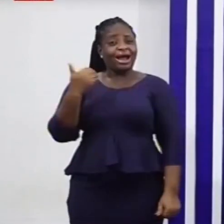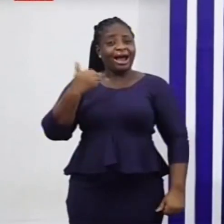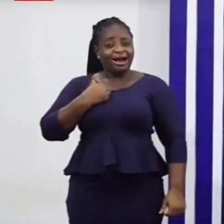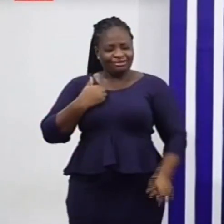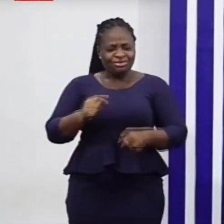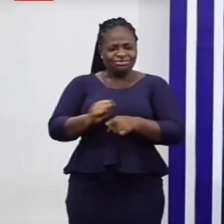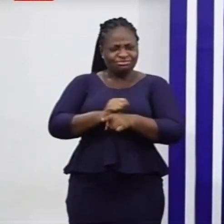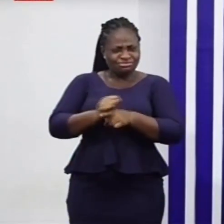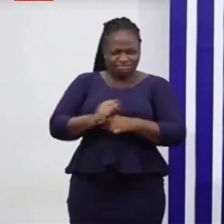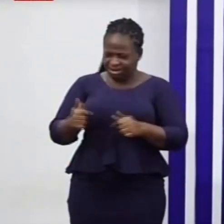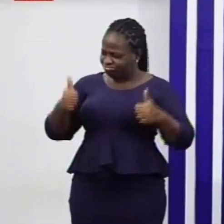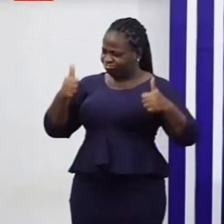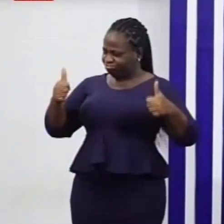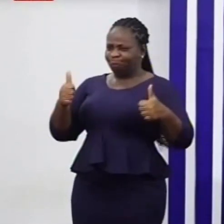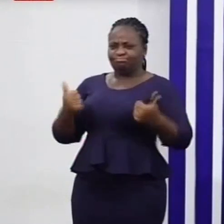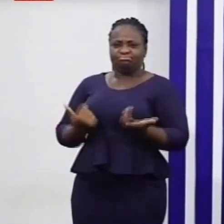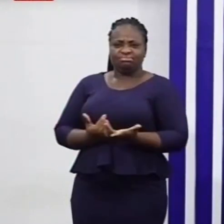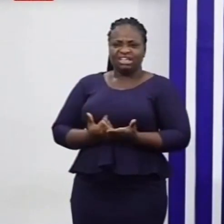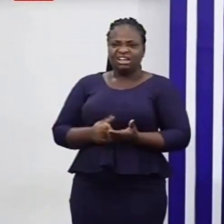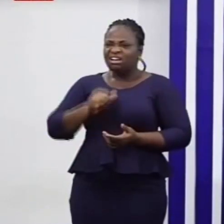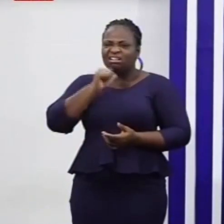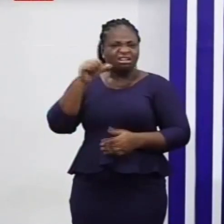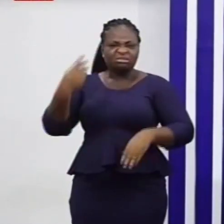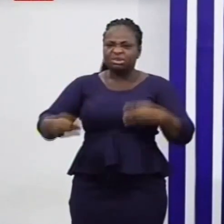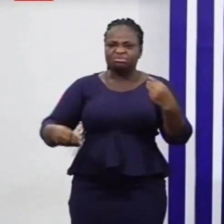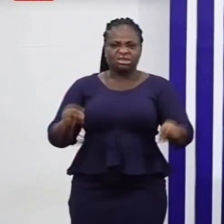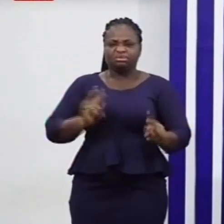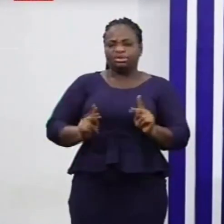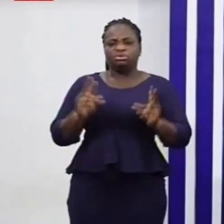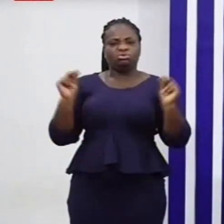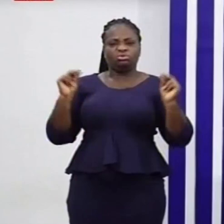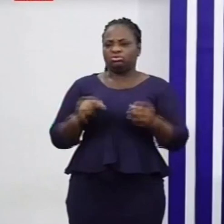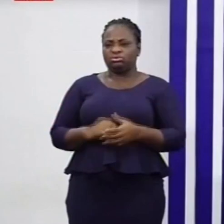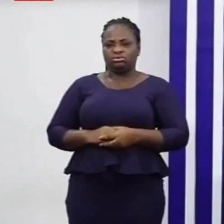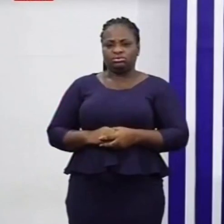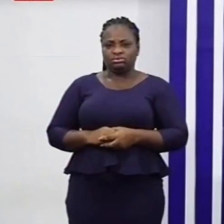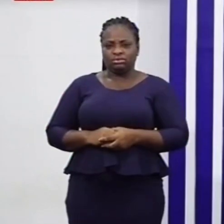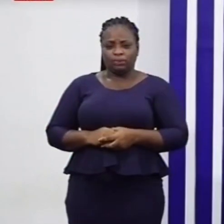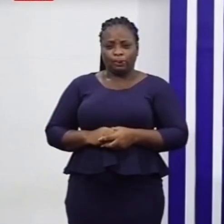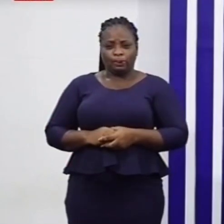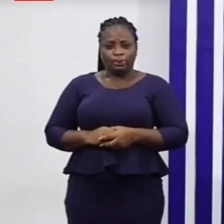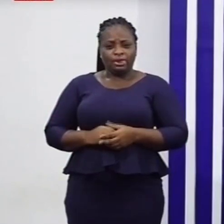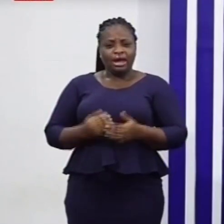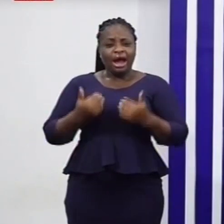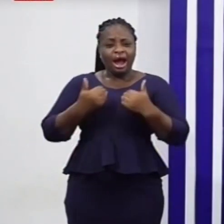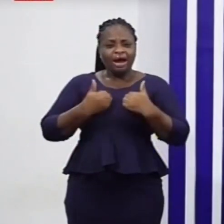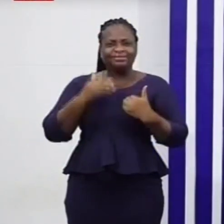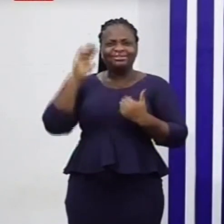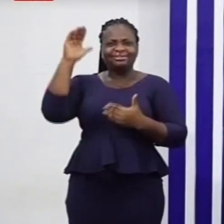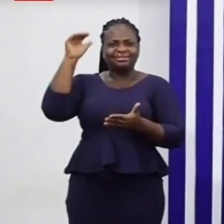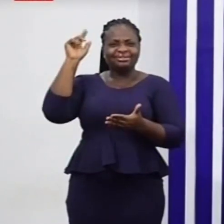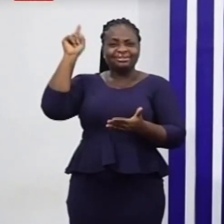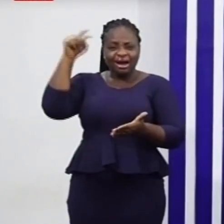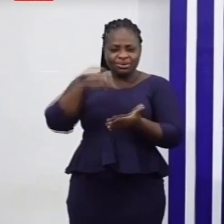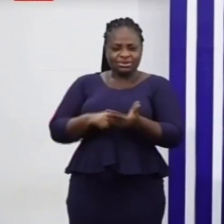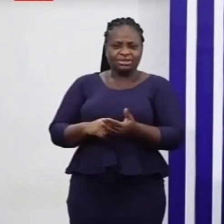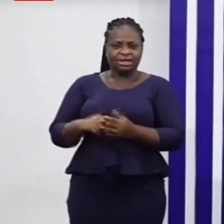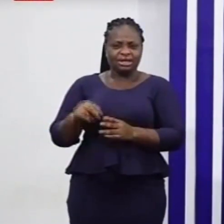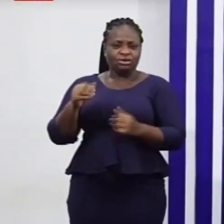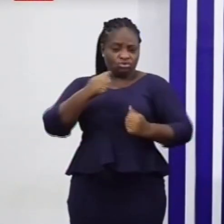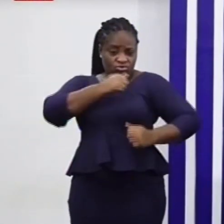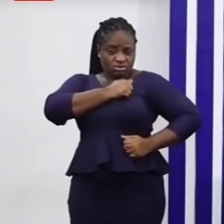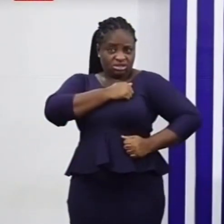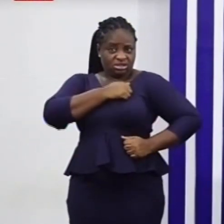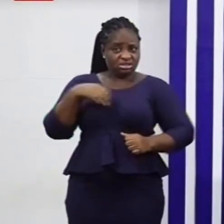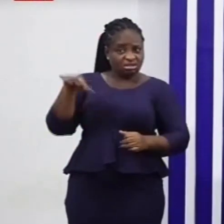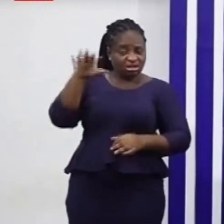trained, they are professionals, they don't brutalize. We have deployed close to 1,000 soldiers in the field. Out